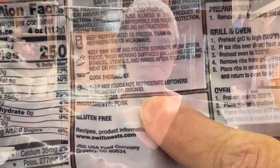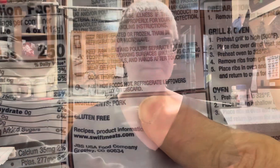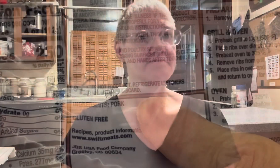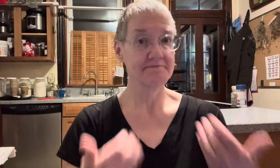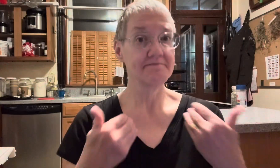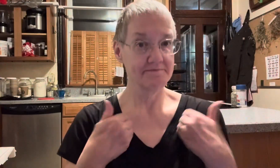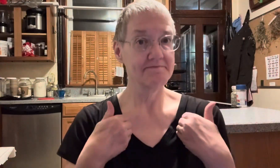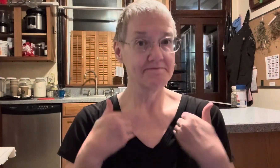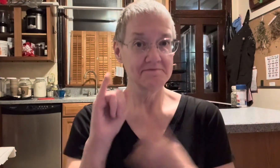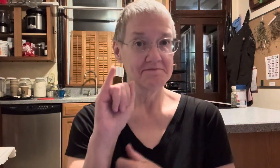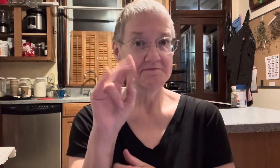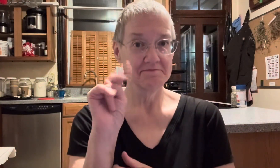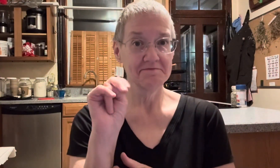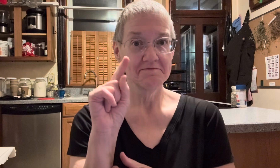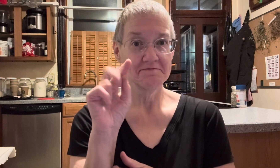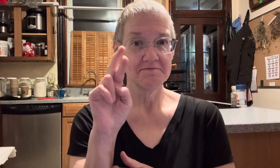This fresh meat has the ingredients.